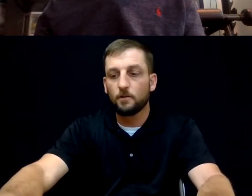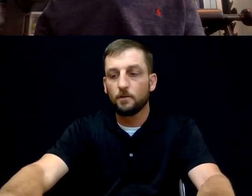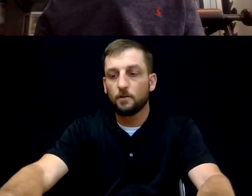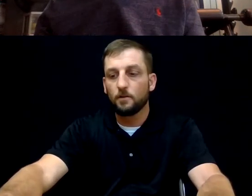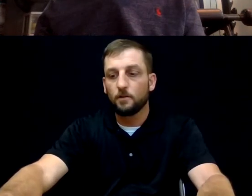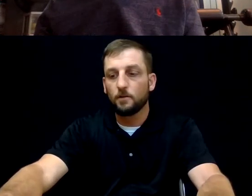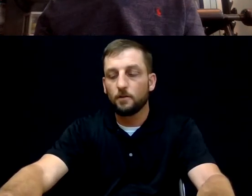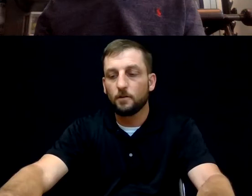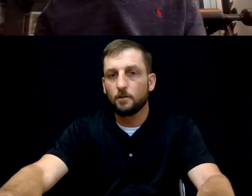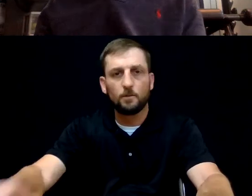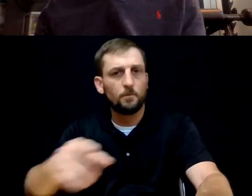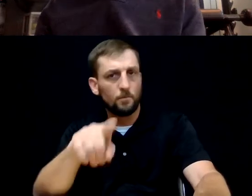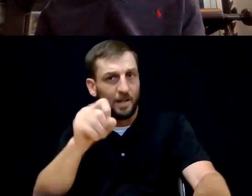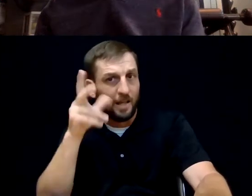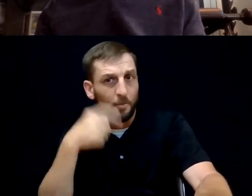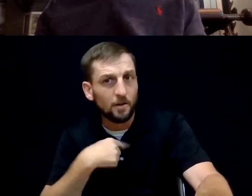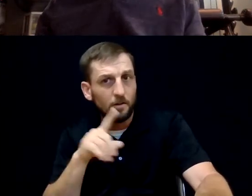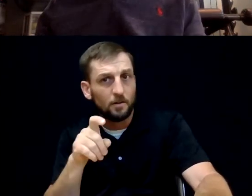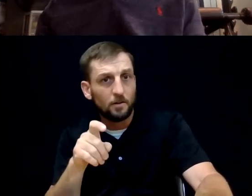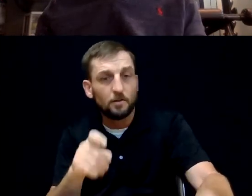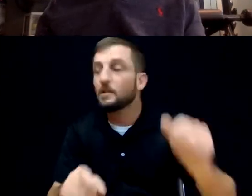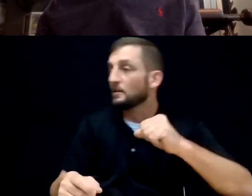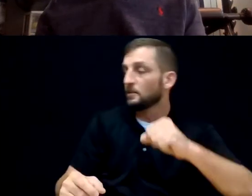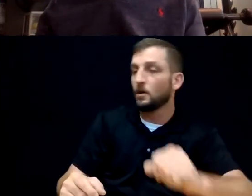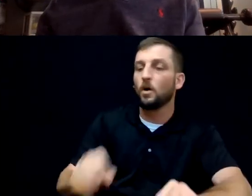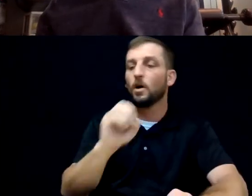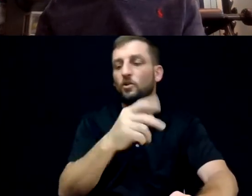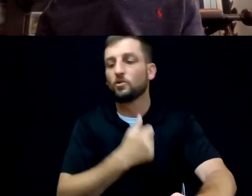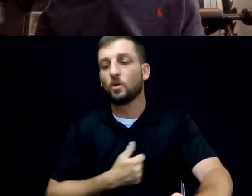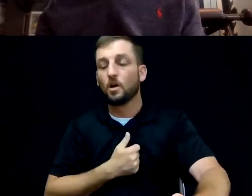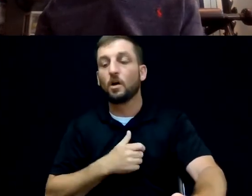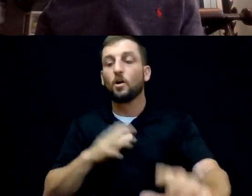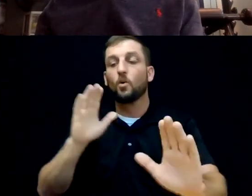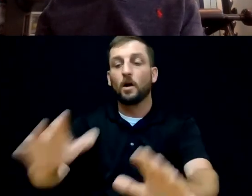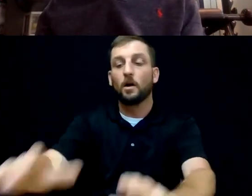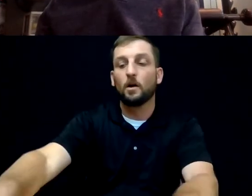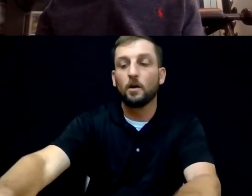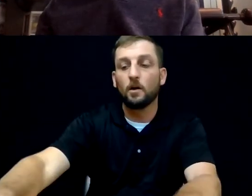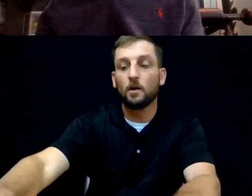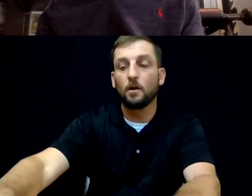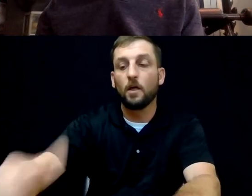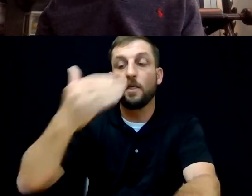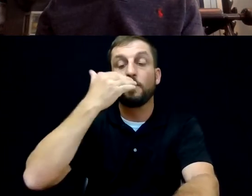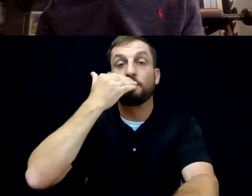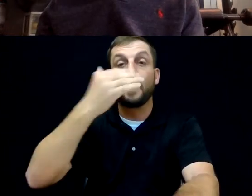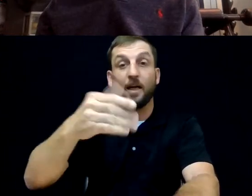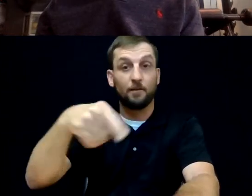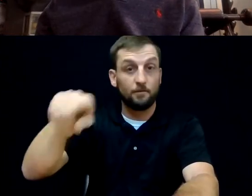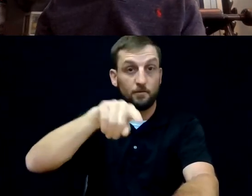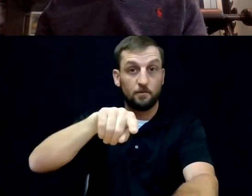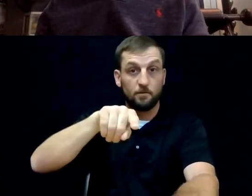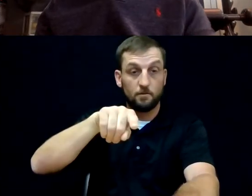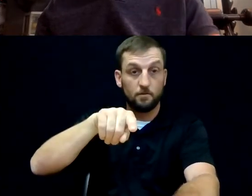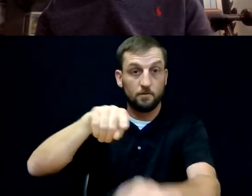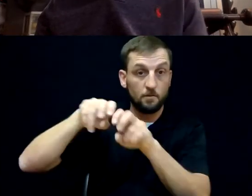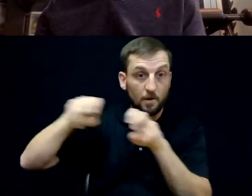I'm sorry, can you hear me? Yes. Okay, great. I would like to thank our panelists for taking time